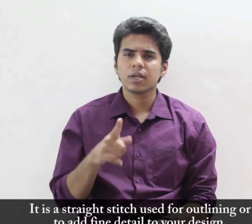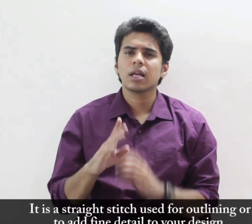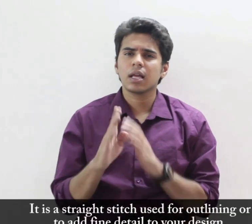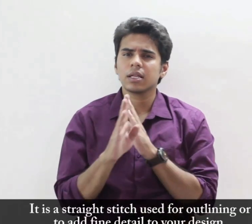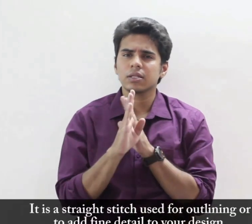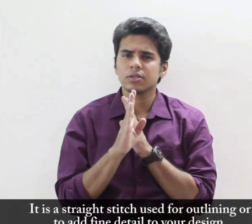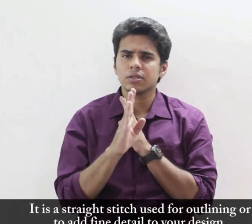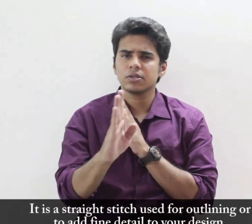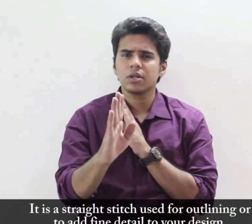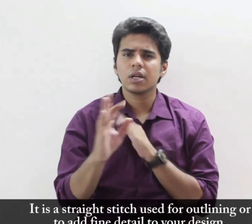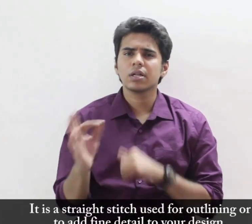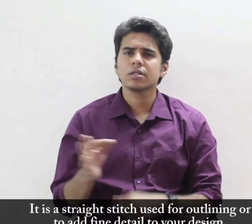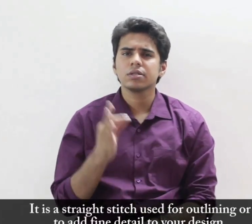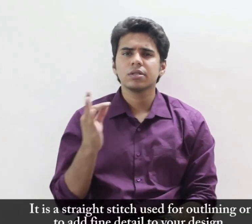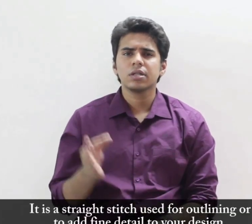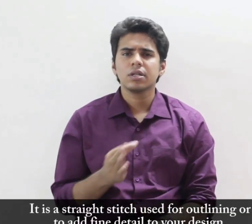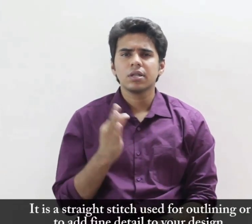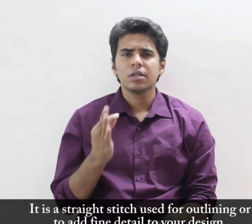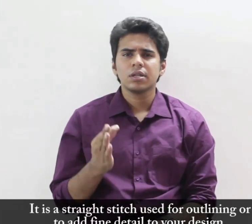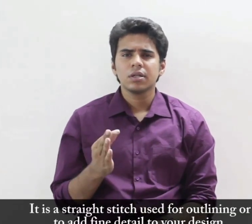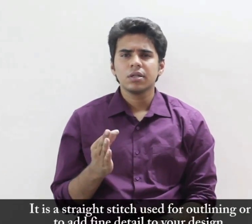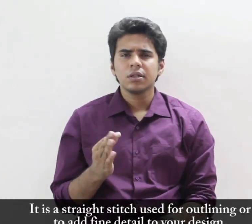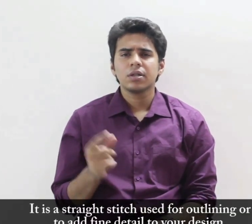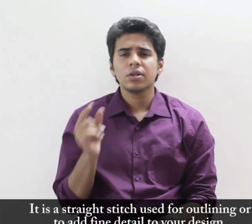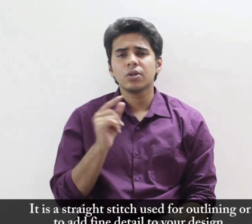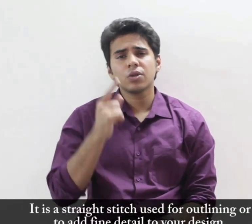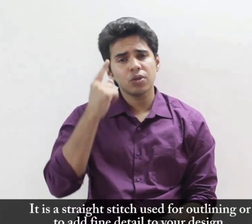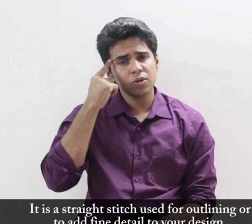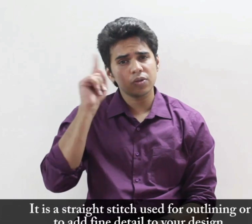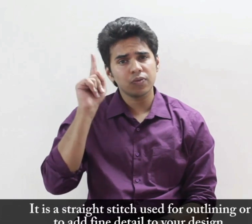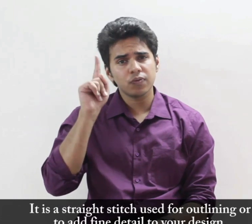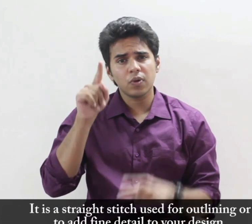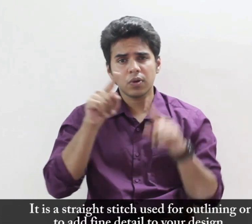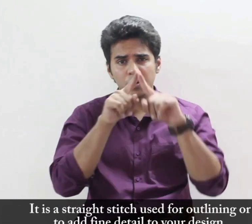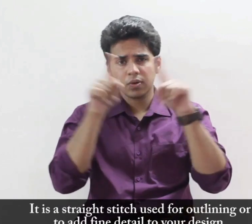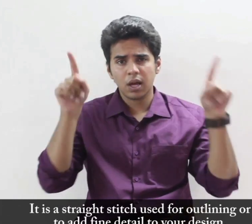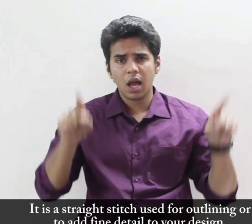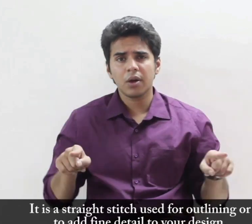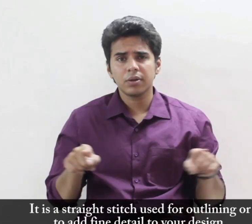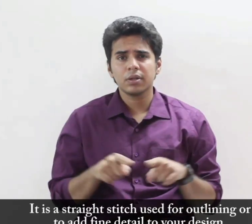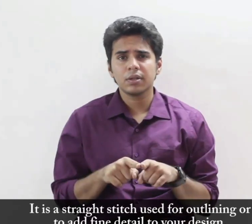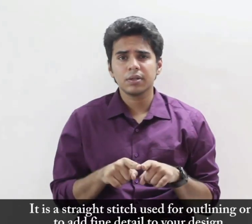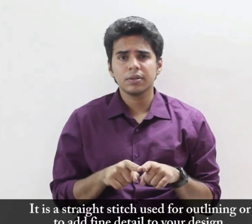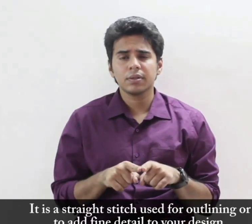It is a straight stitch used for outlining or to add fine detail to your design.